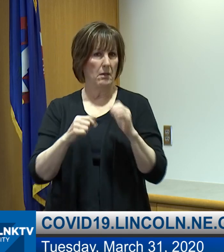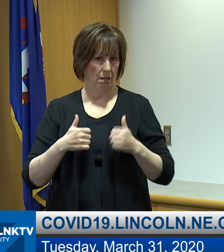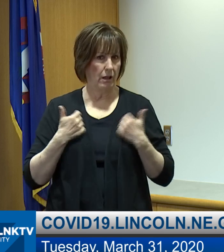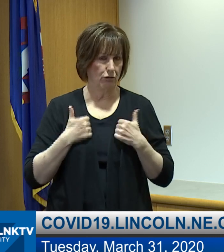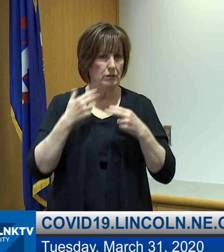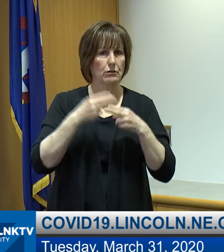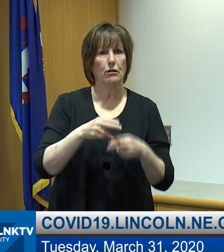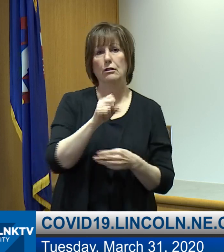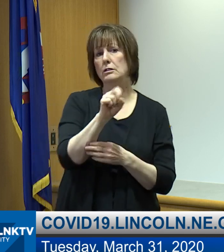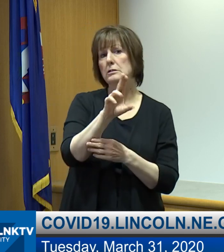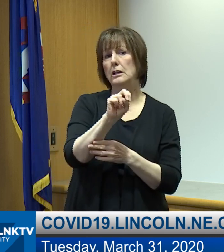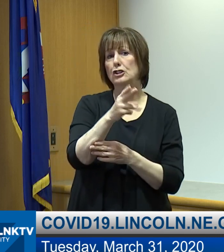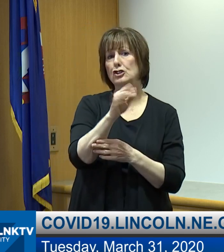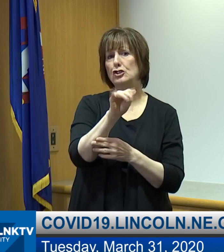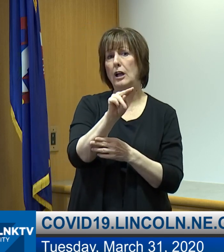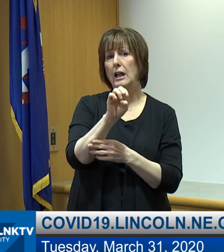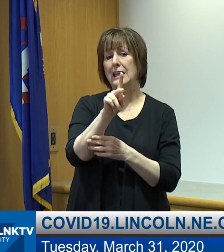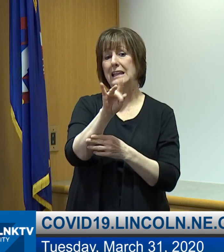project. It's called